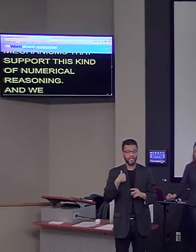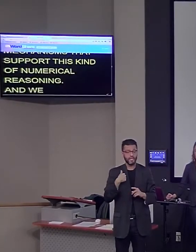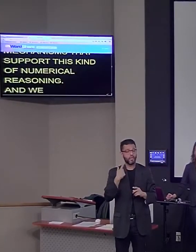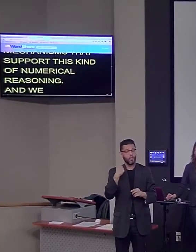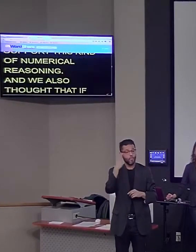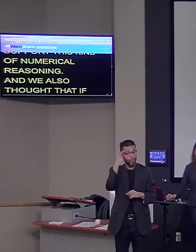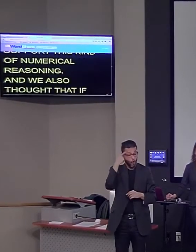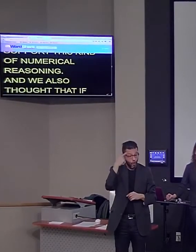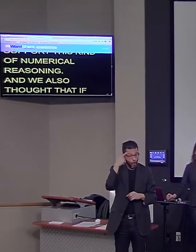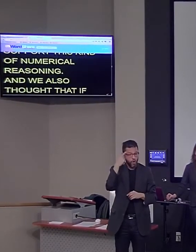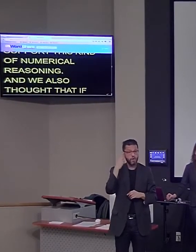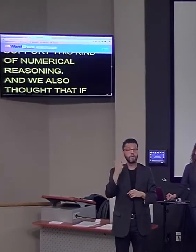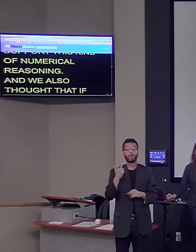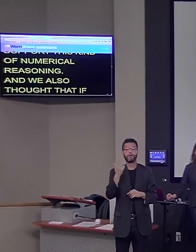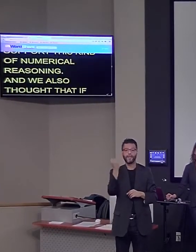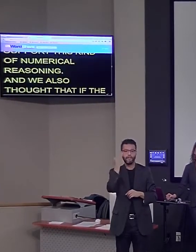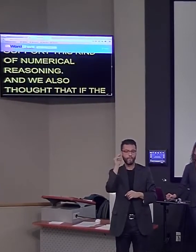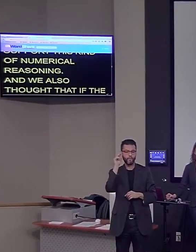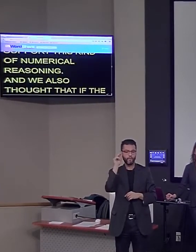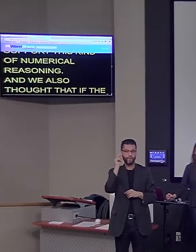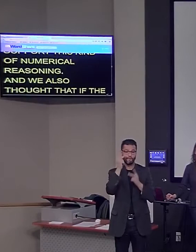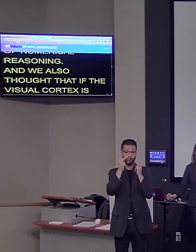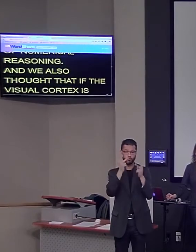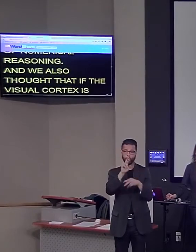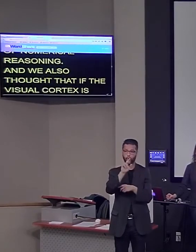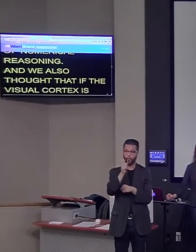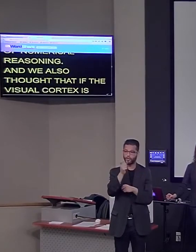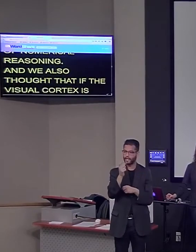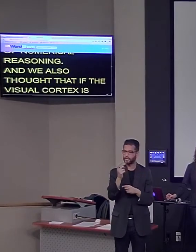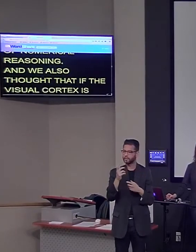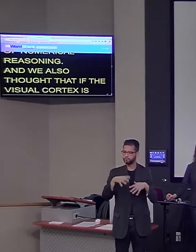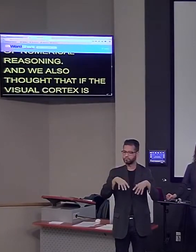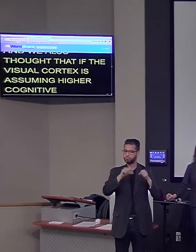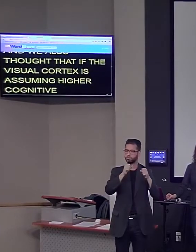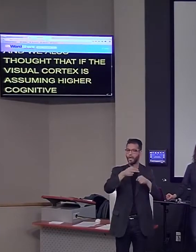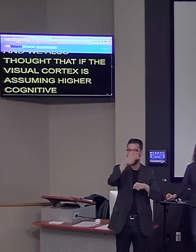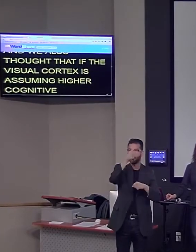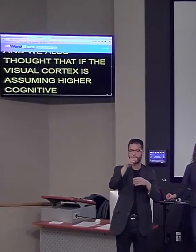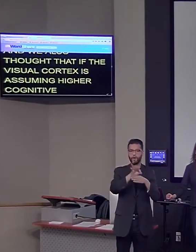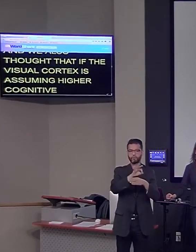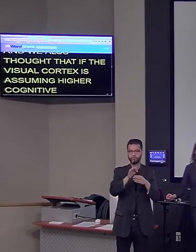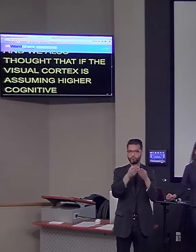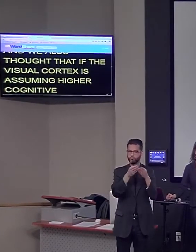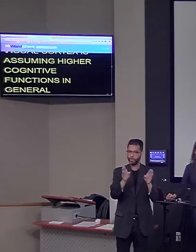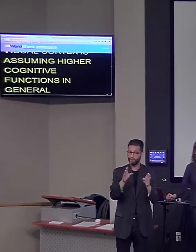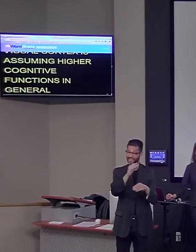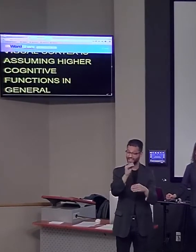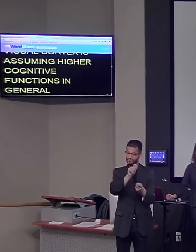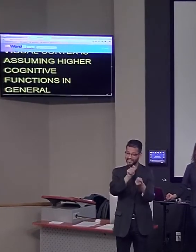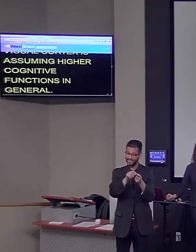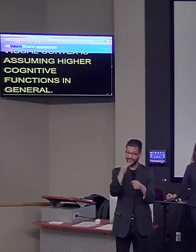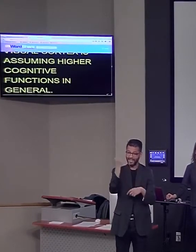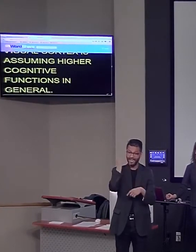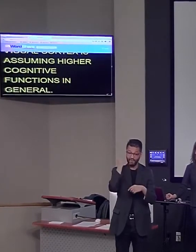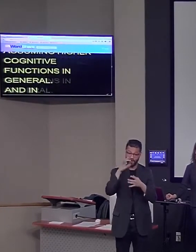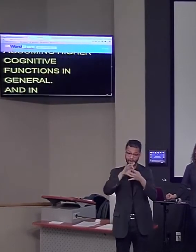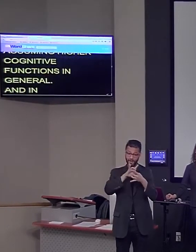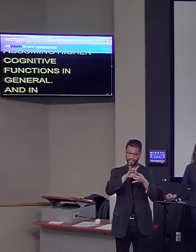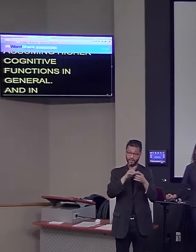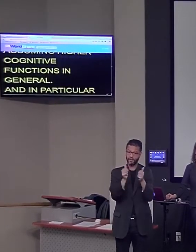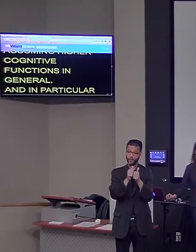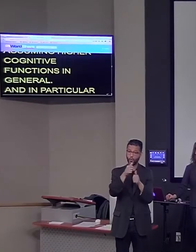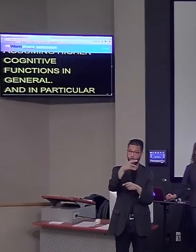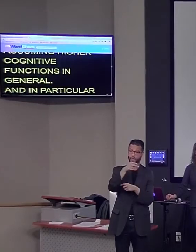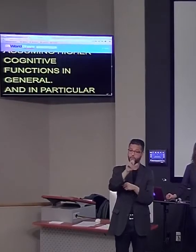if the visual cortex is assuming higher cognitive functions in general, and in particular, if connectivity with parietal cortex and the